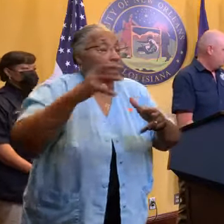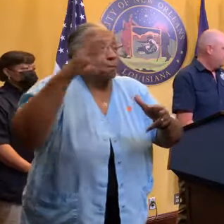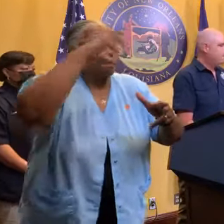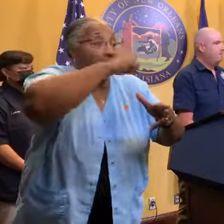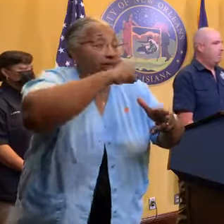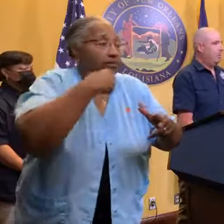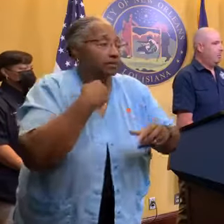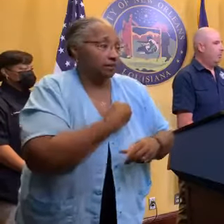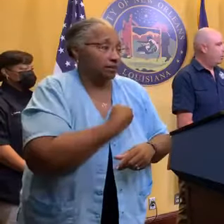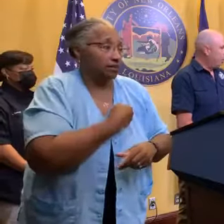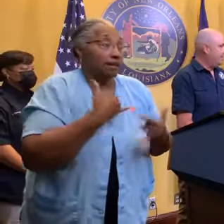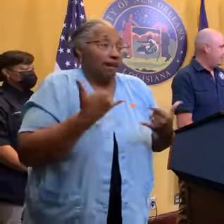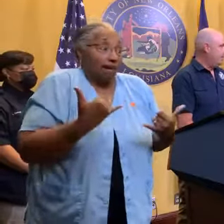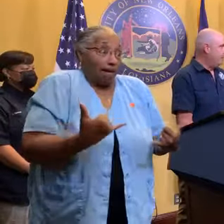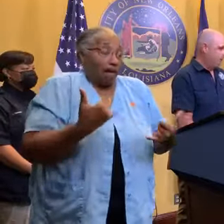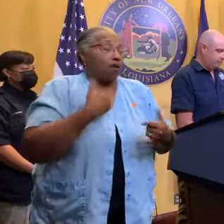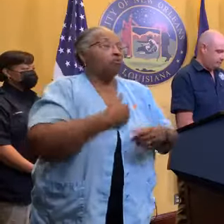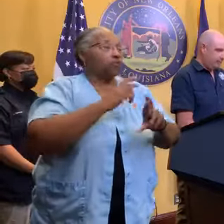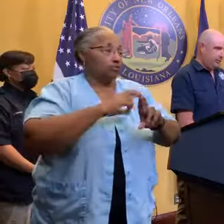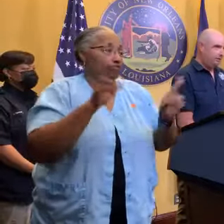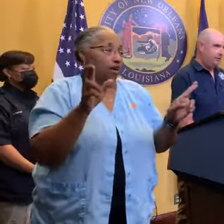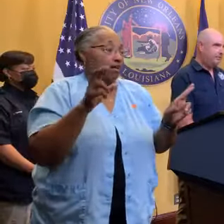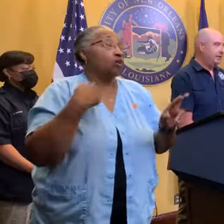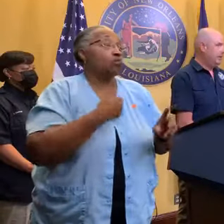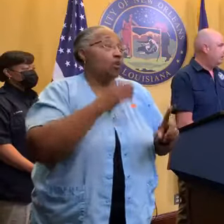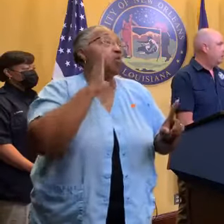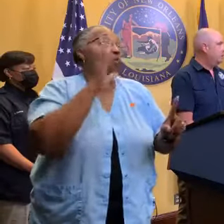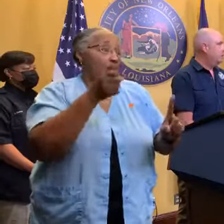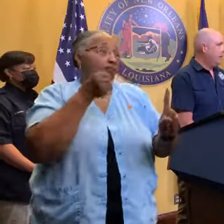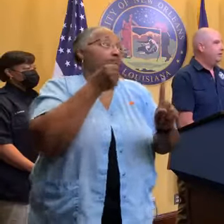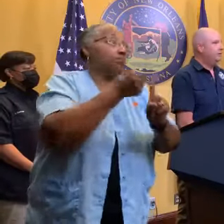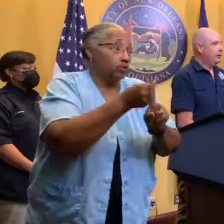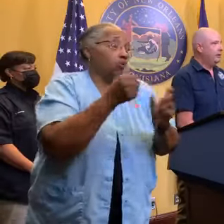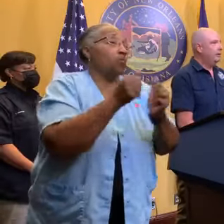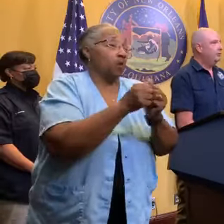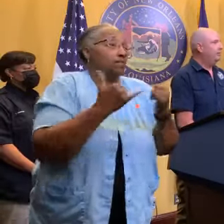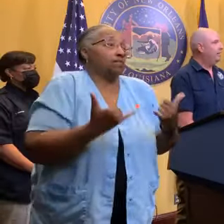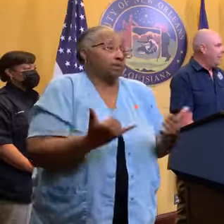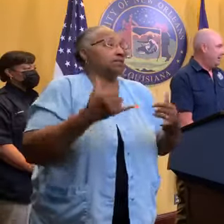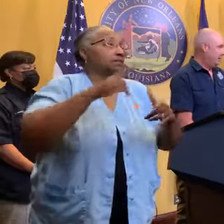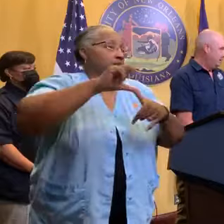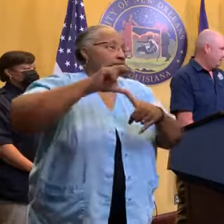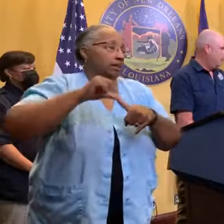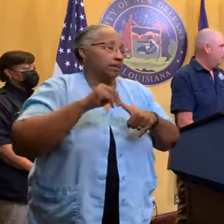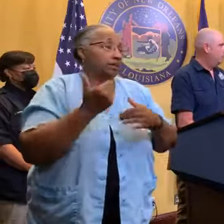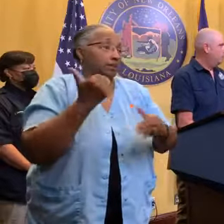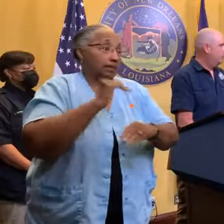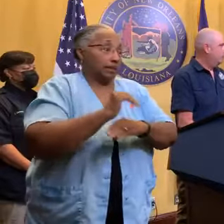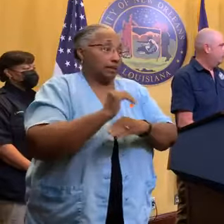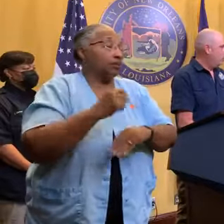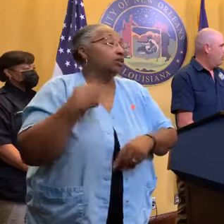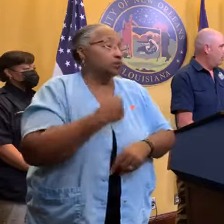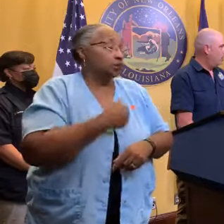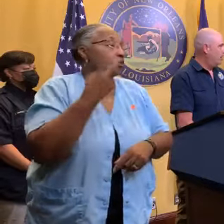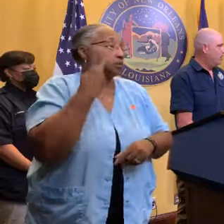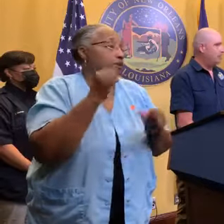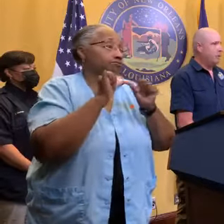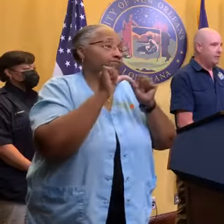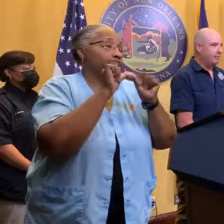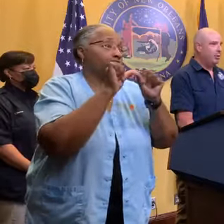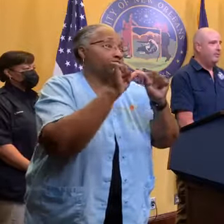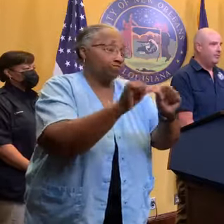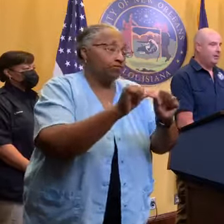prepared and we are going to get impacts from this. This evening, you're going to see sustained tropical storm winds.